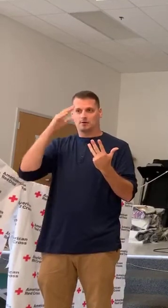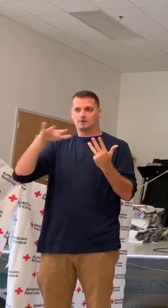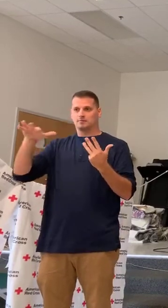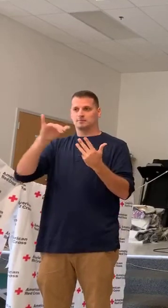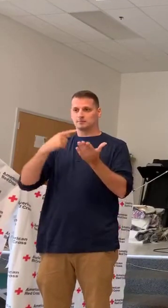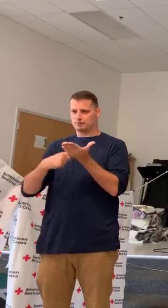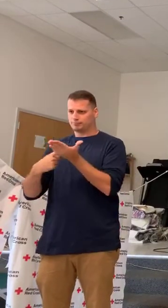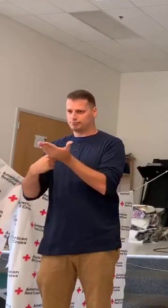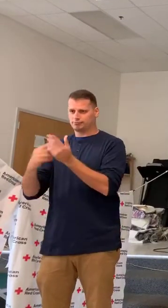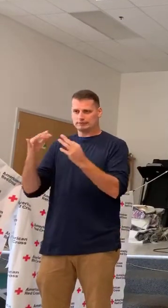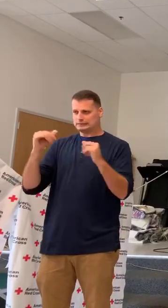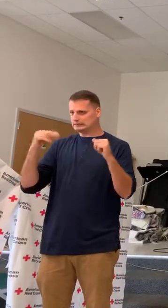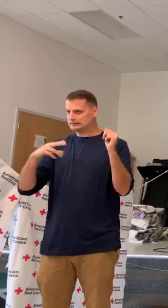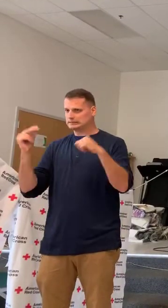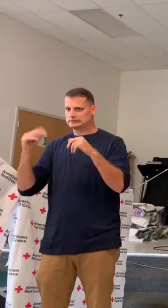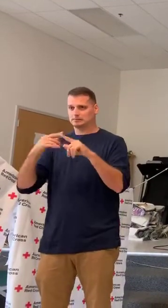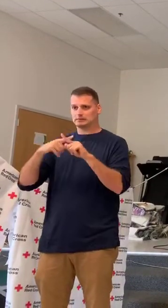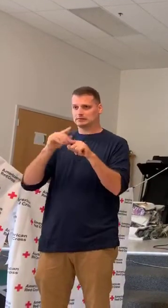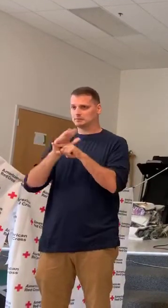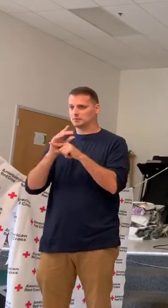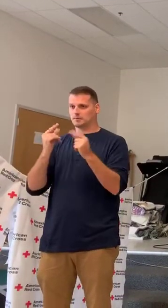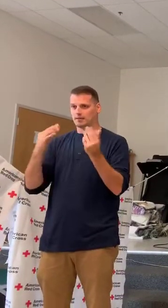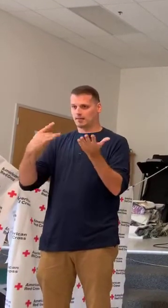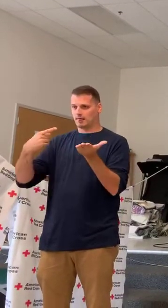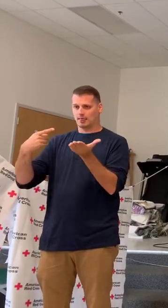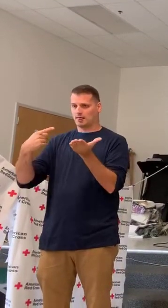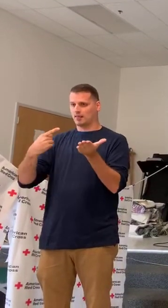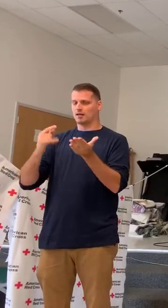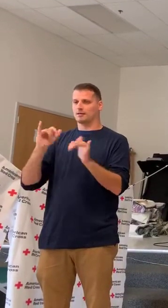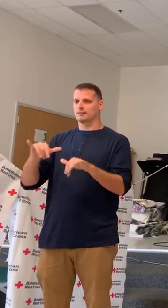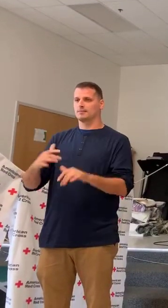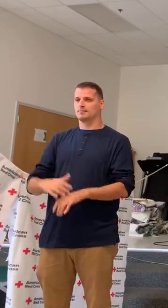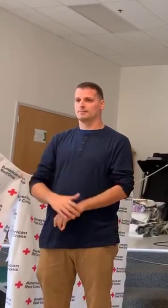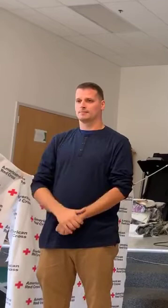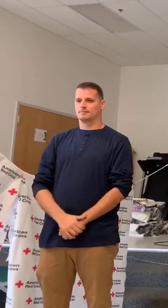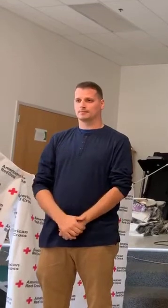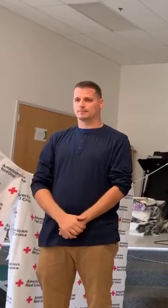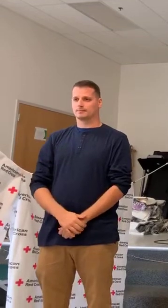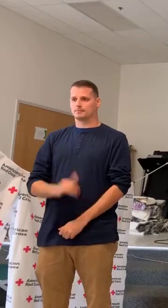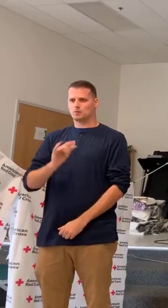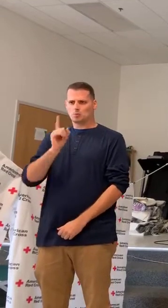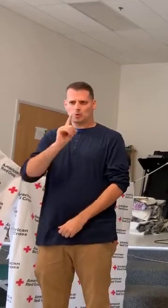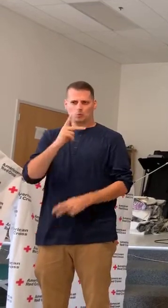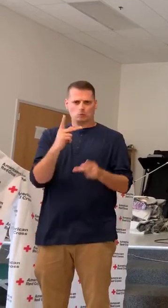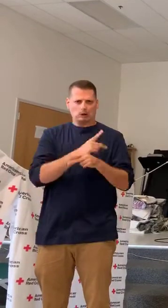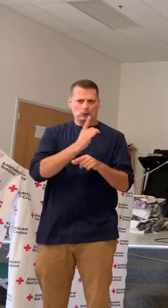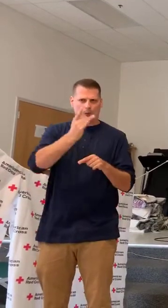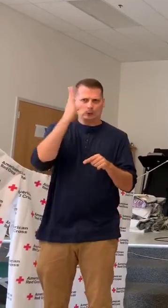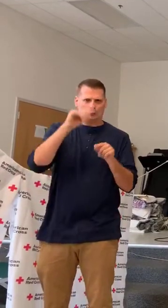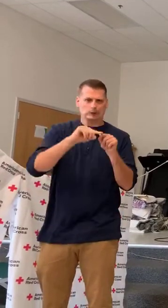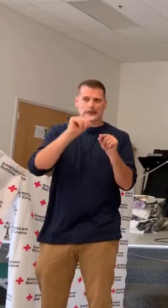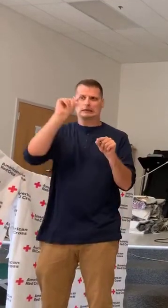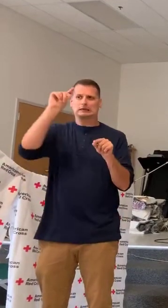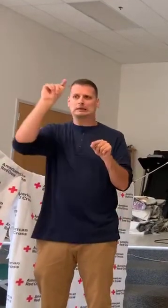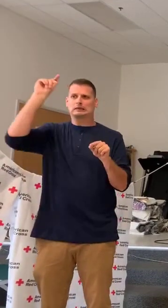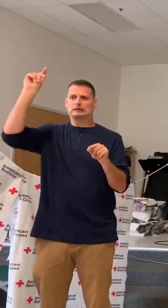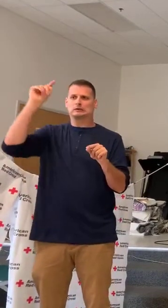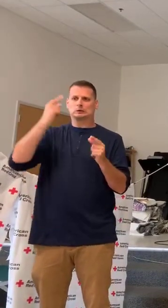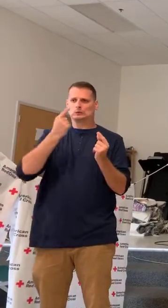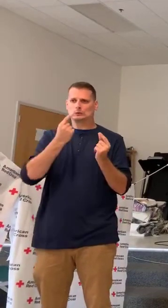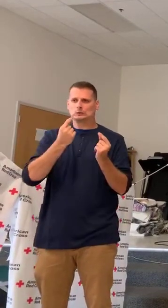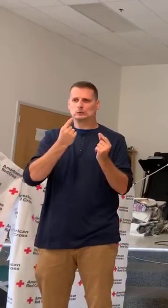the options, where our pinch points would be, where we had hazards, and how we were going to address it. So it was not just